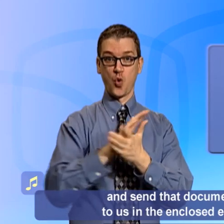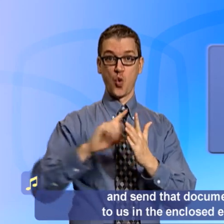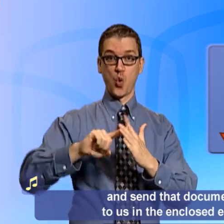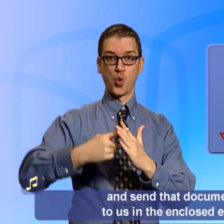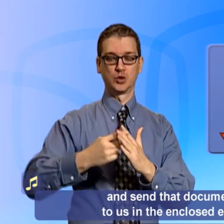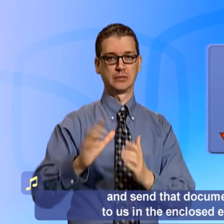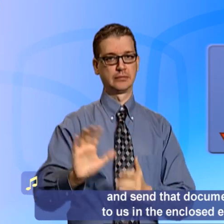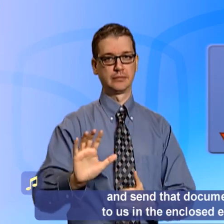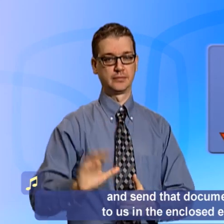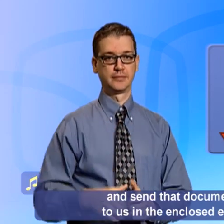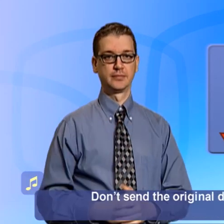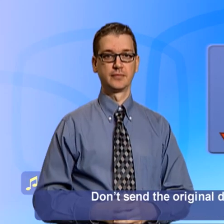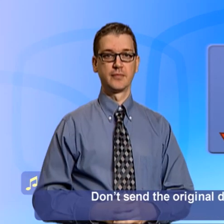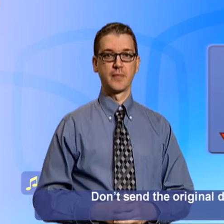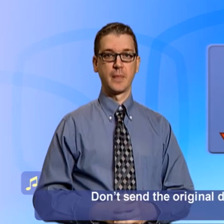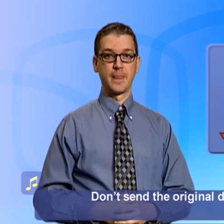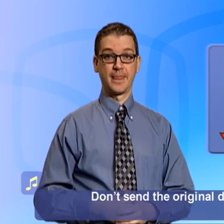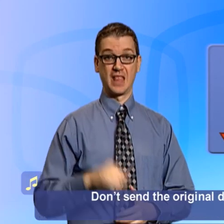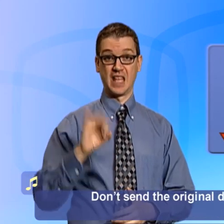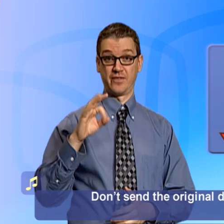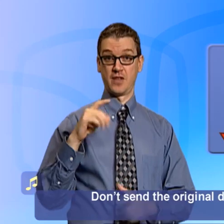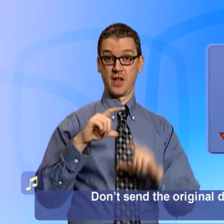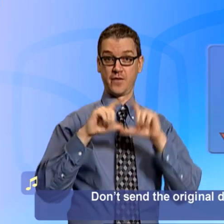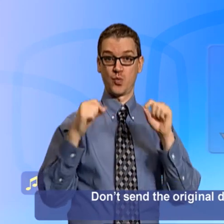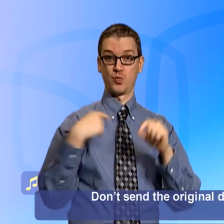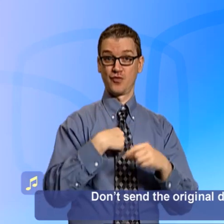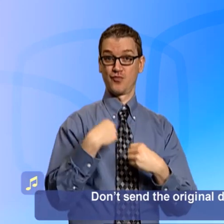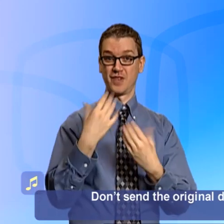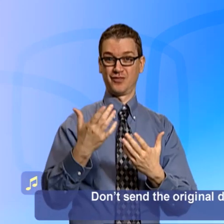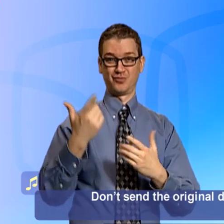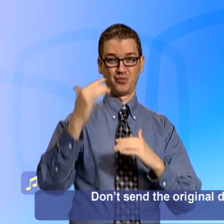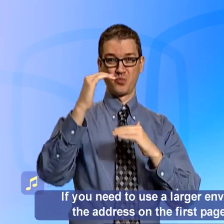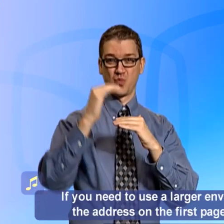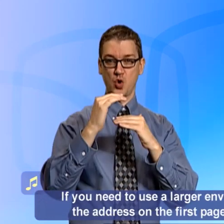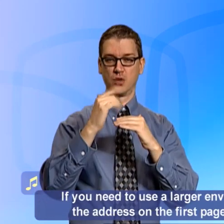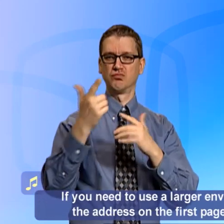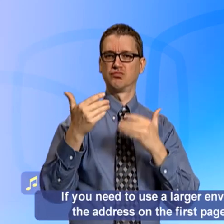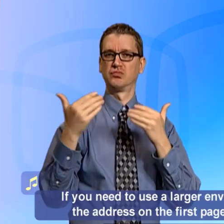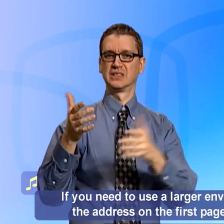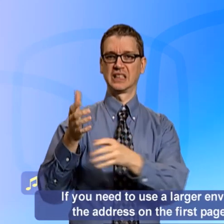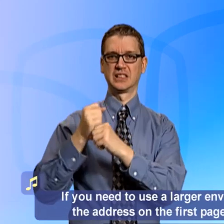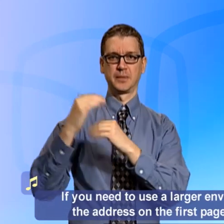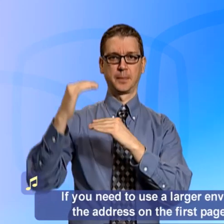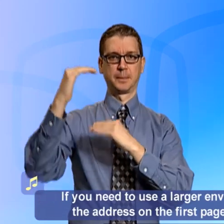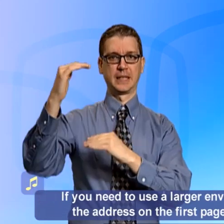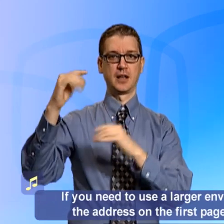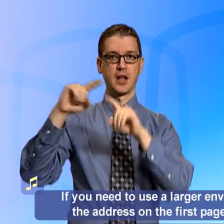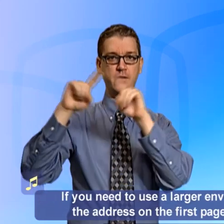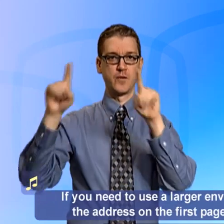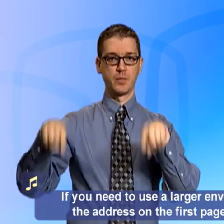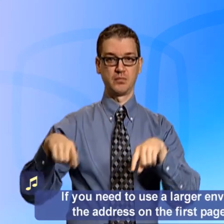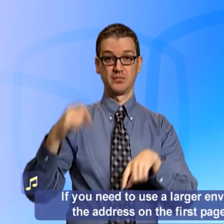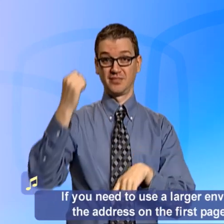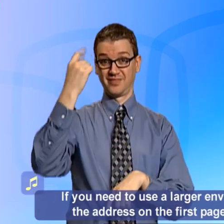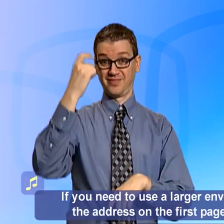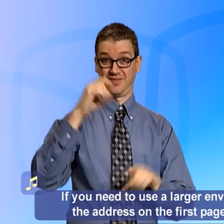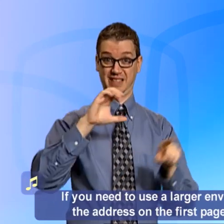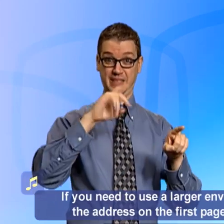envelope. Don't send the original documents. If you need to use a larger envelope, send it to the address on the